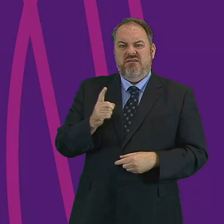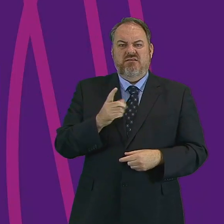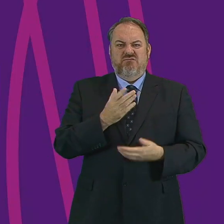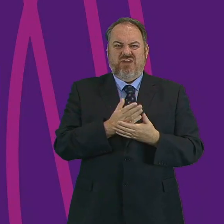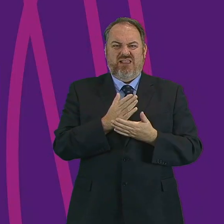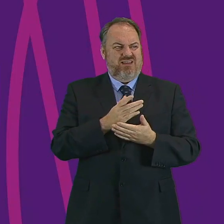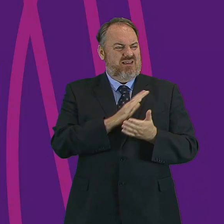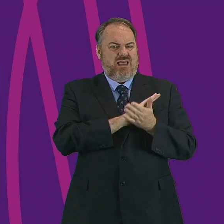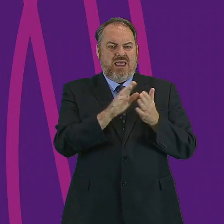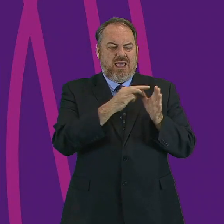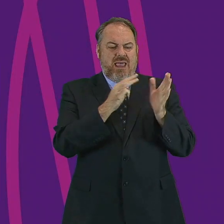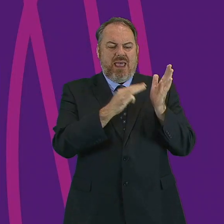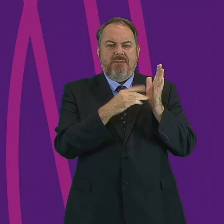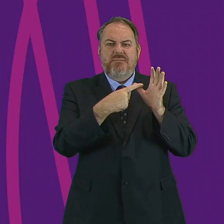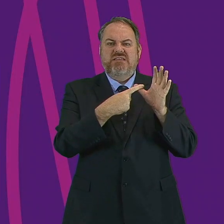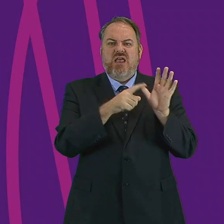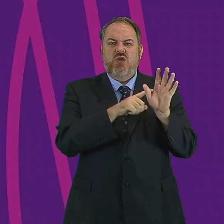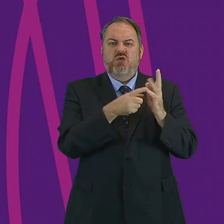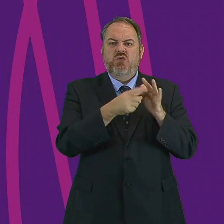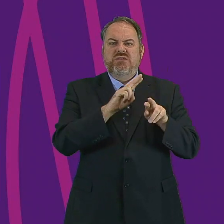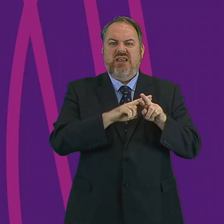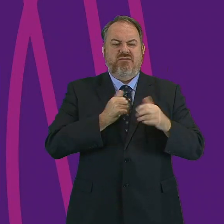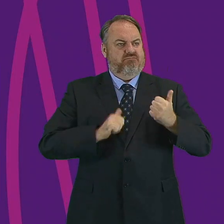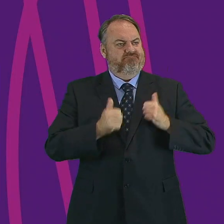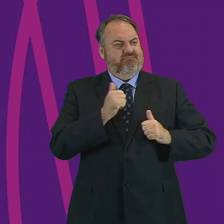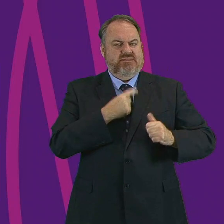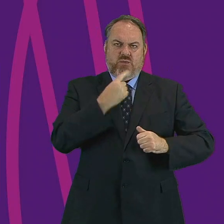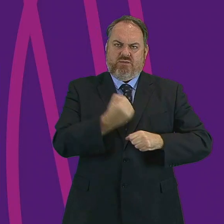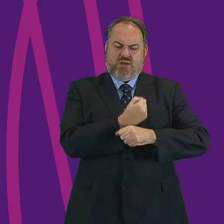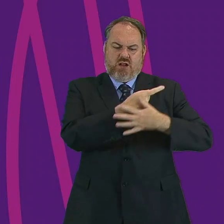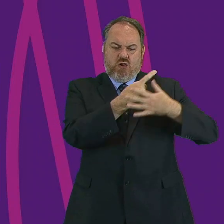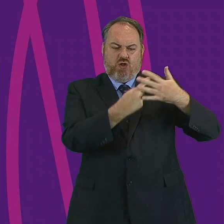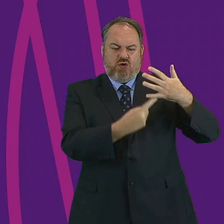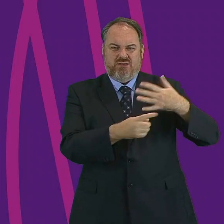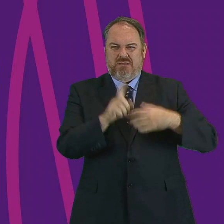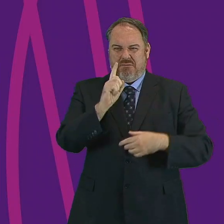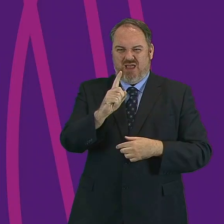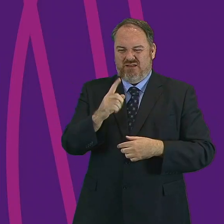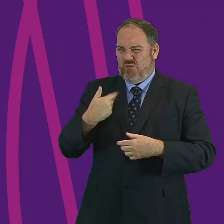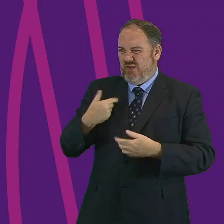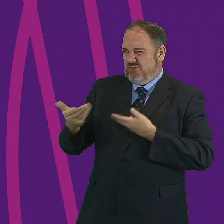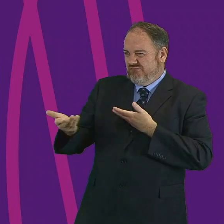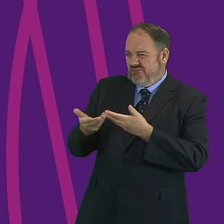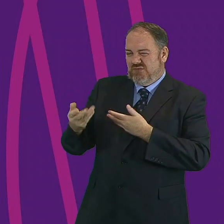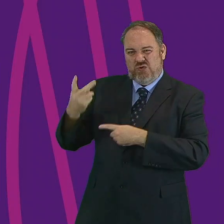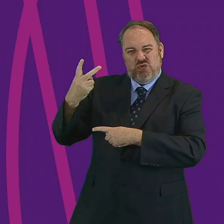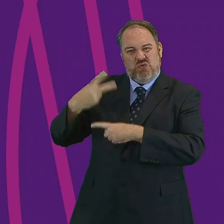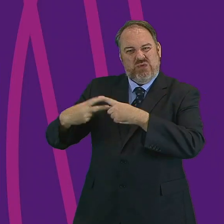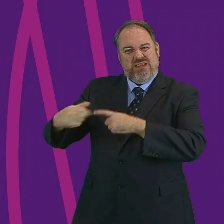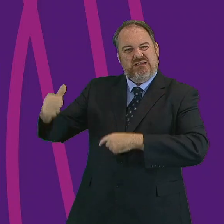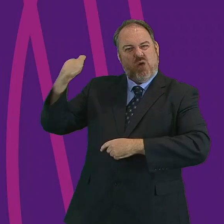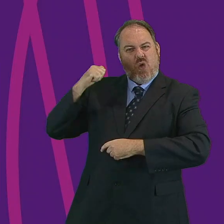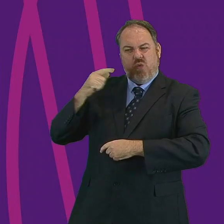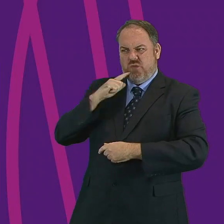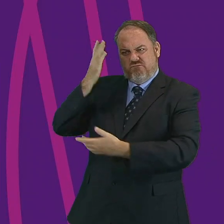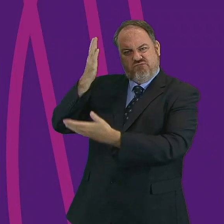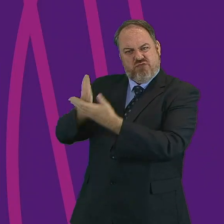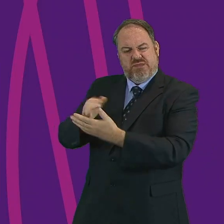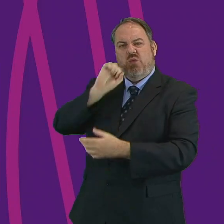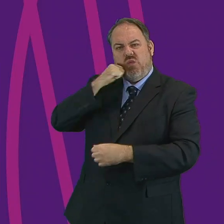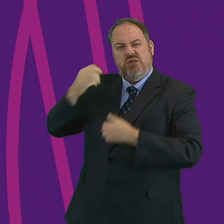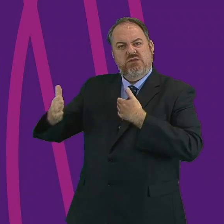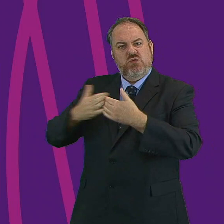There's certainly been a lot of talking, but there's been very little action. It's now been 2 years since we met him about this, and when he promised to take action, and it's